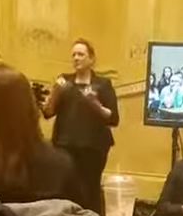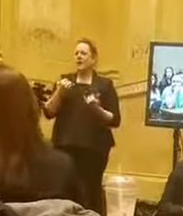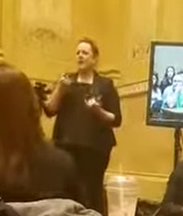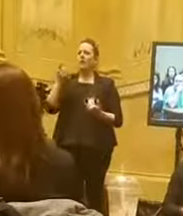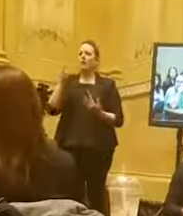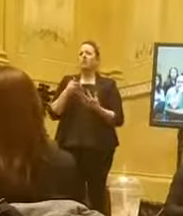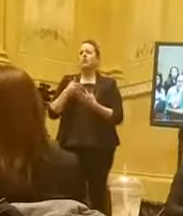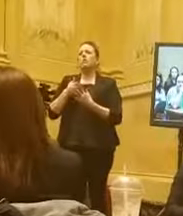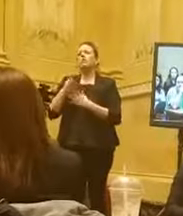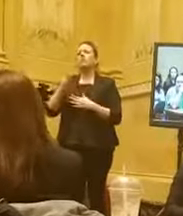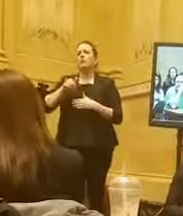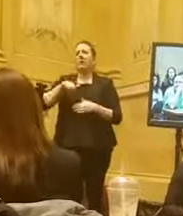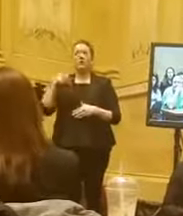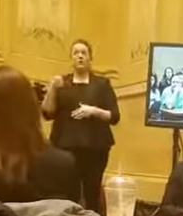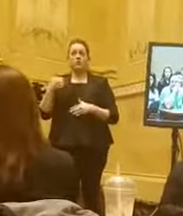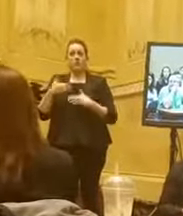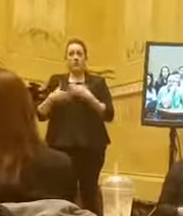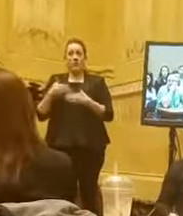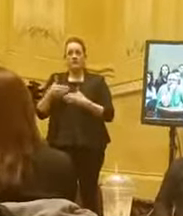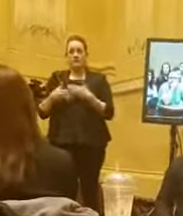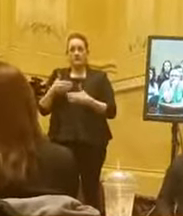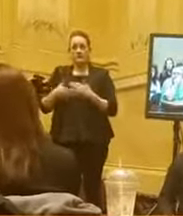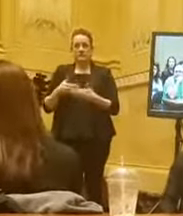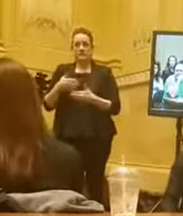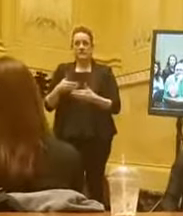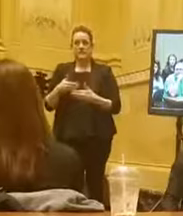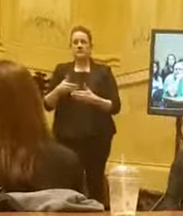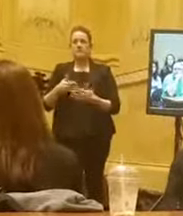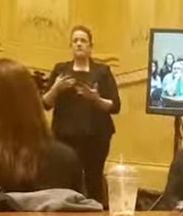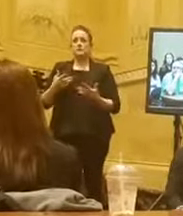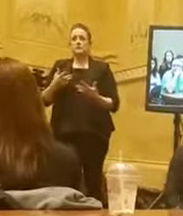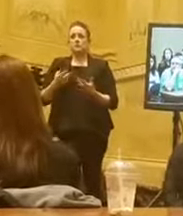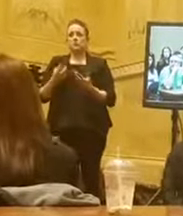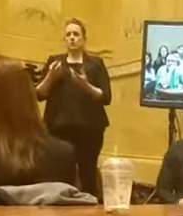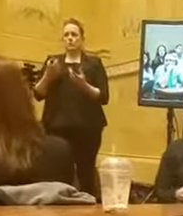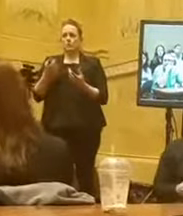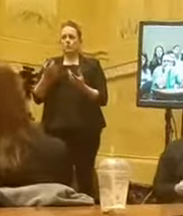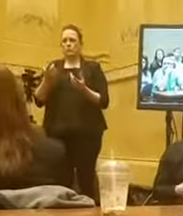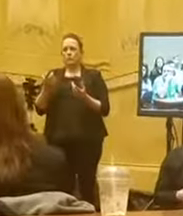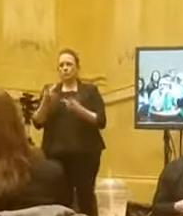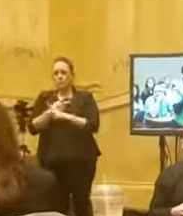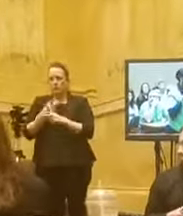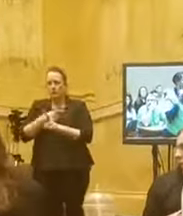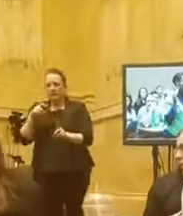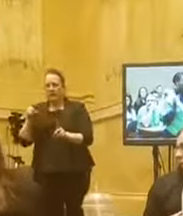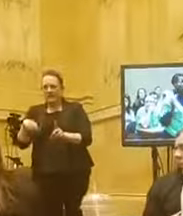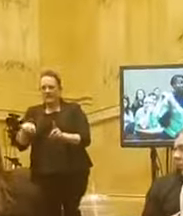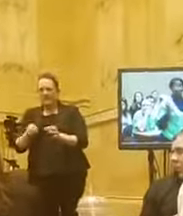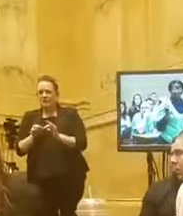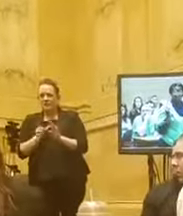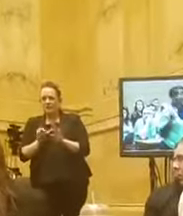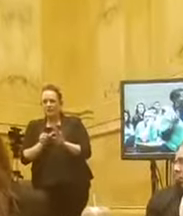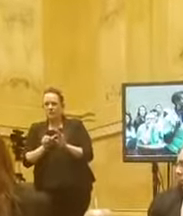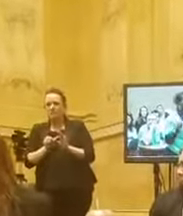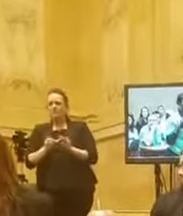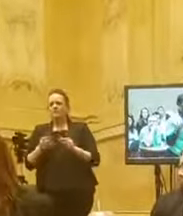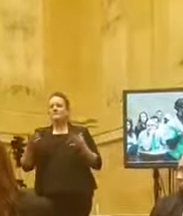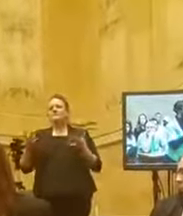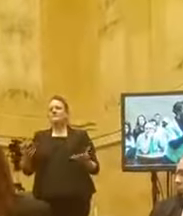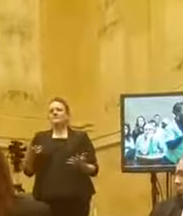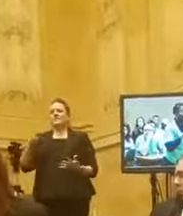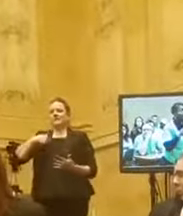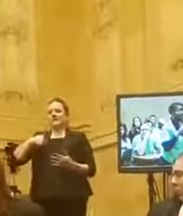services. You know, they tell us we need to go someplace